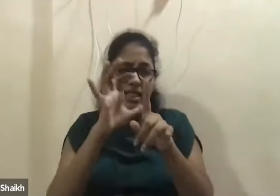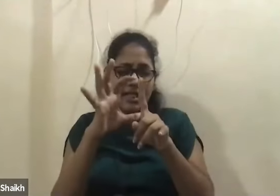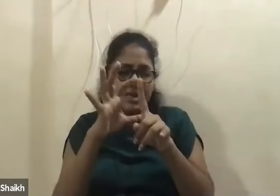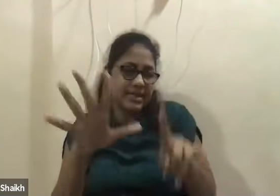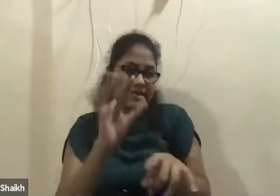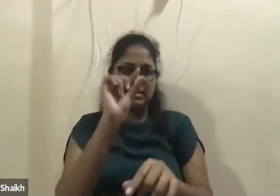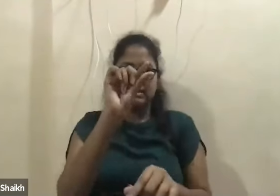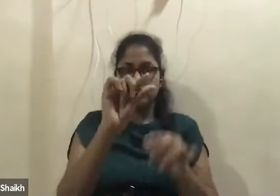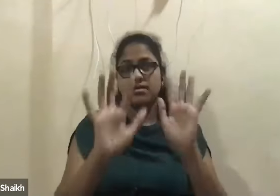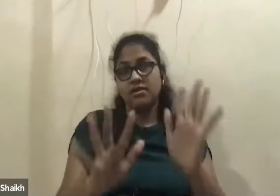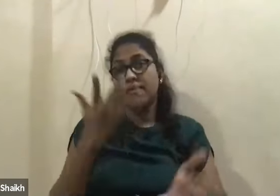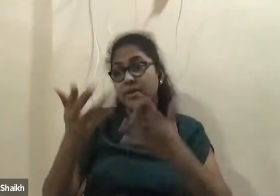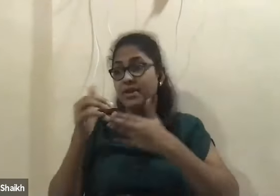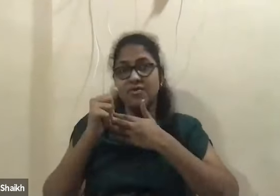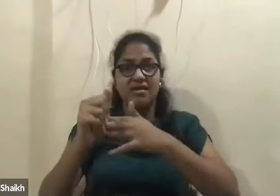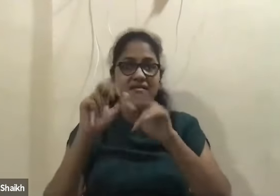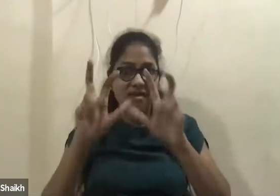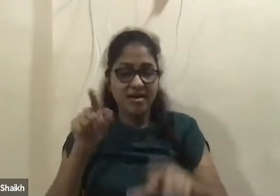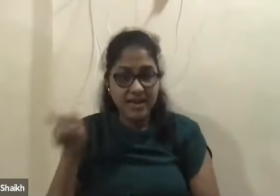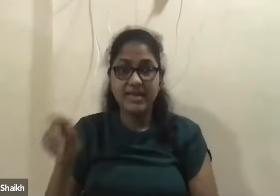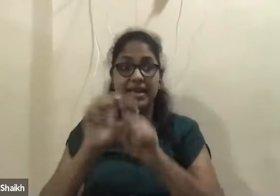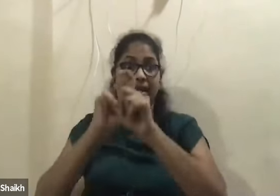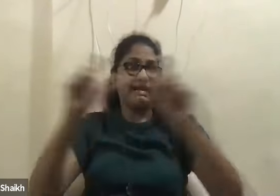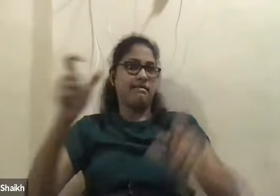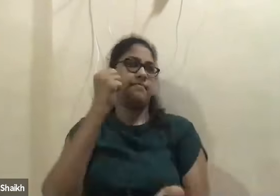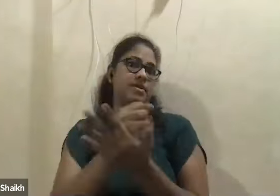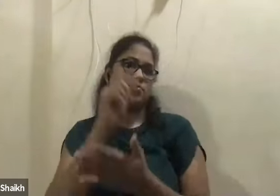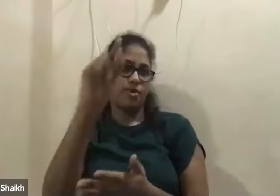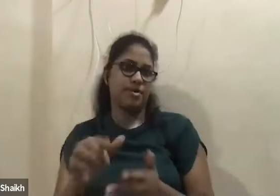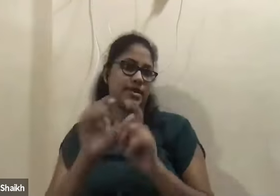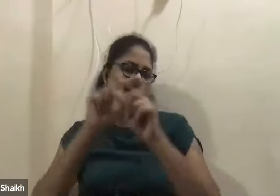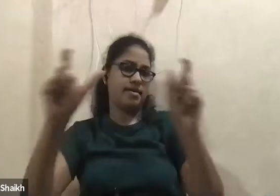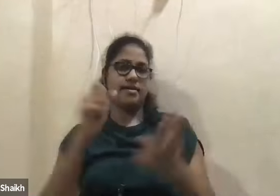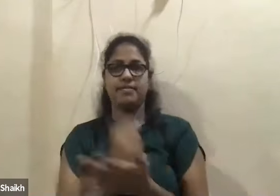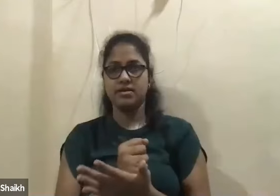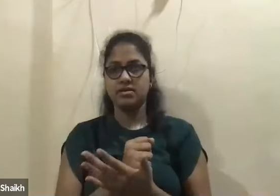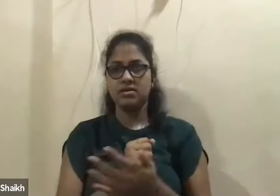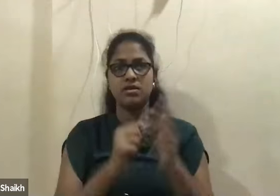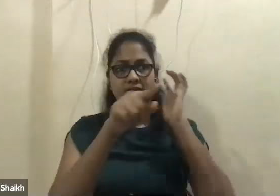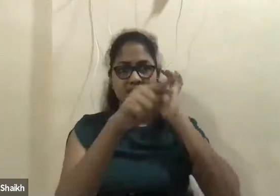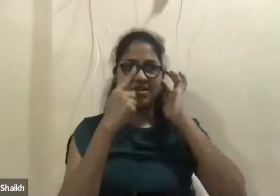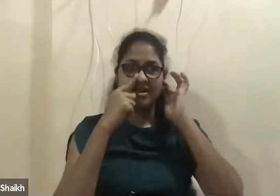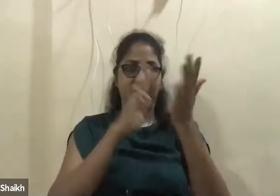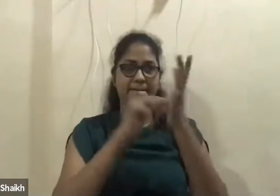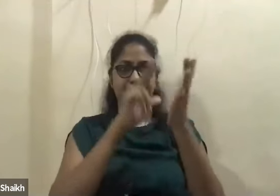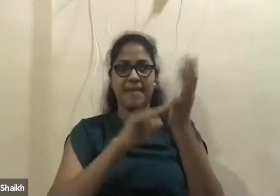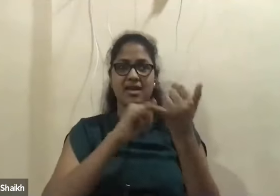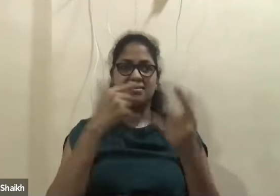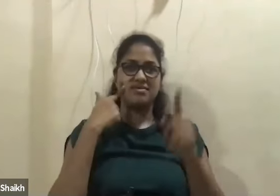become a guardian, which he should be clear about, right? So may I just yes. This is what I'm